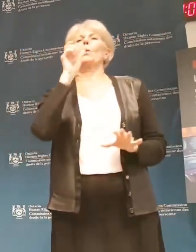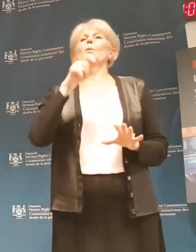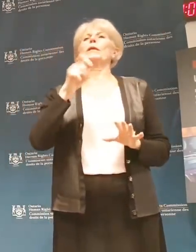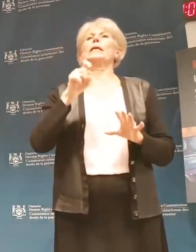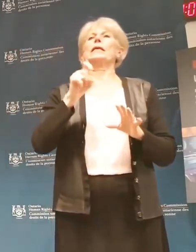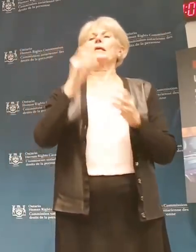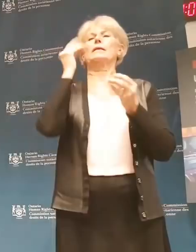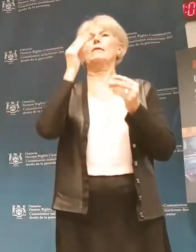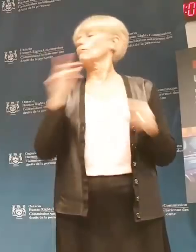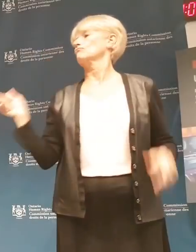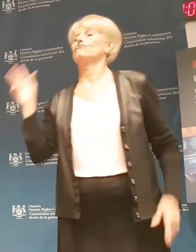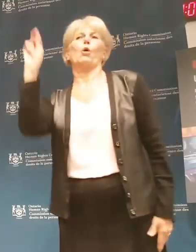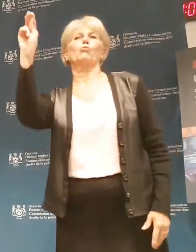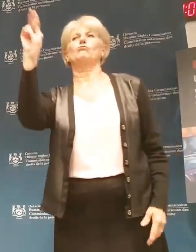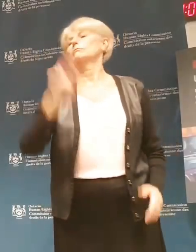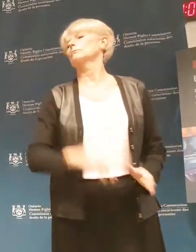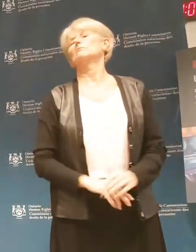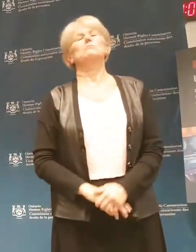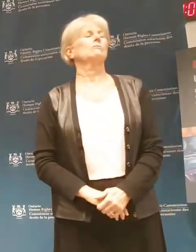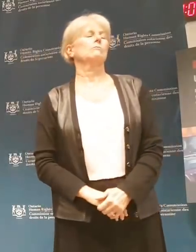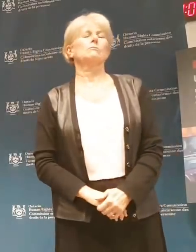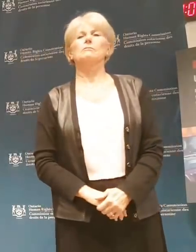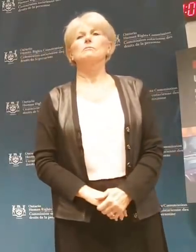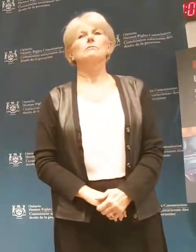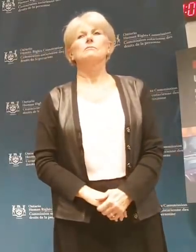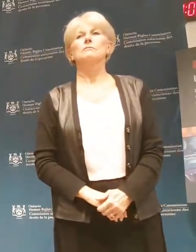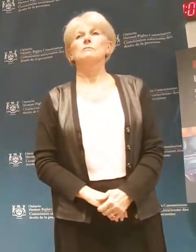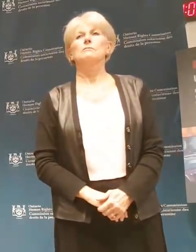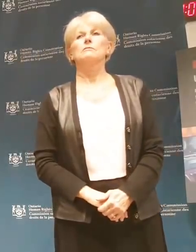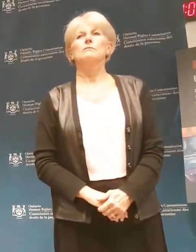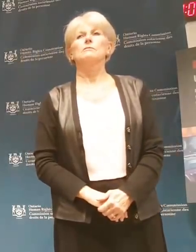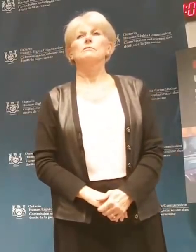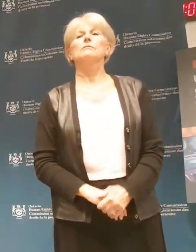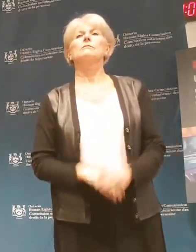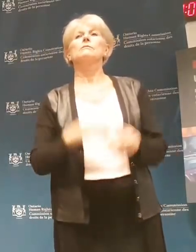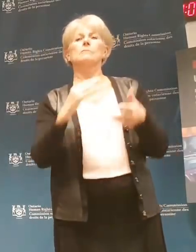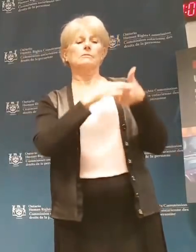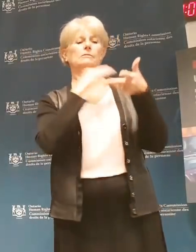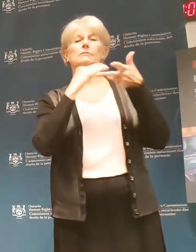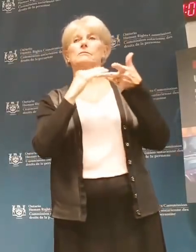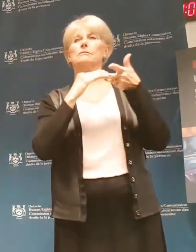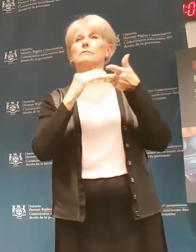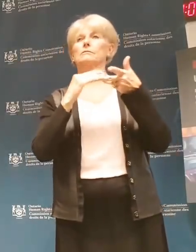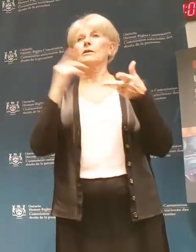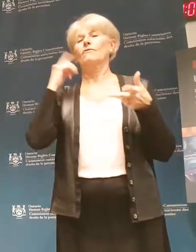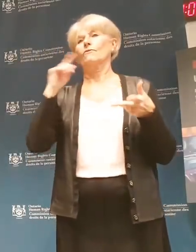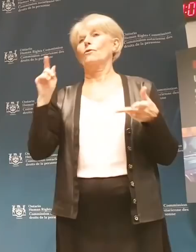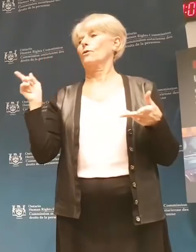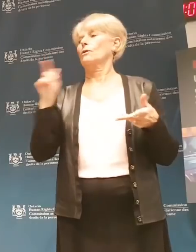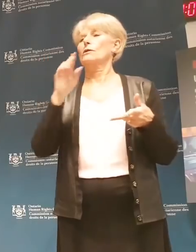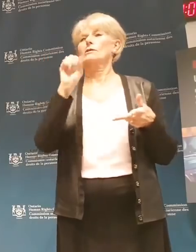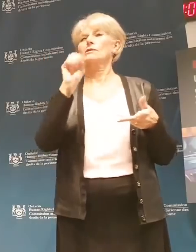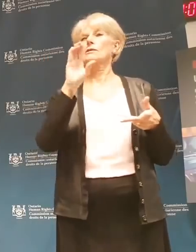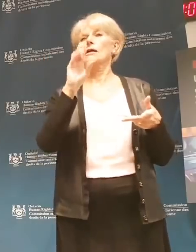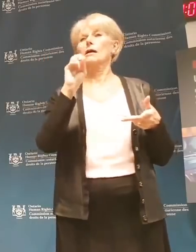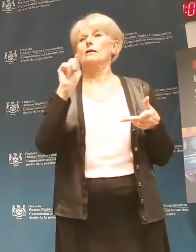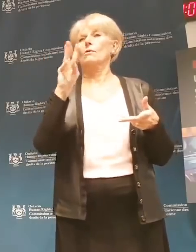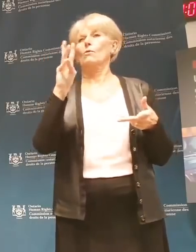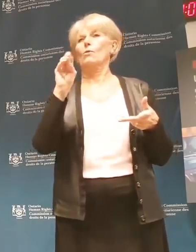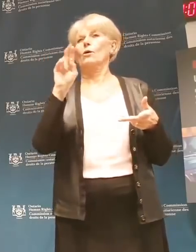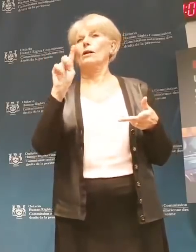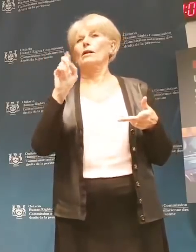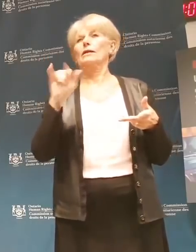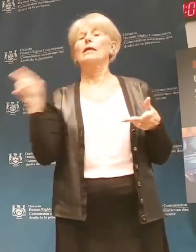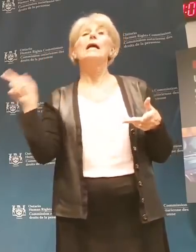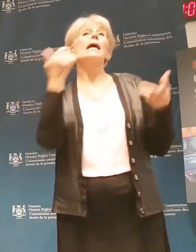data? No. Okay. Secondly, this question to Professor Wortley. Are there